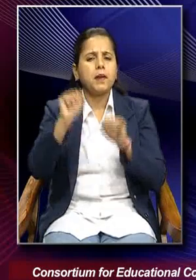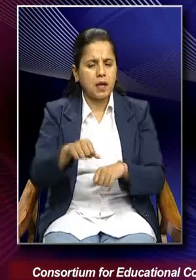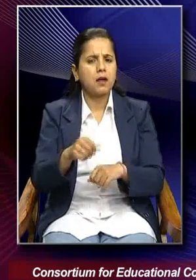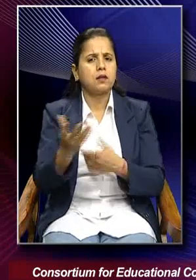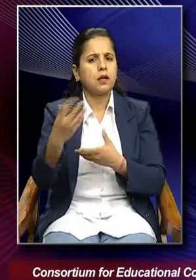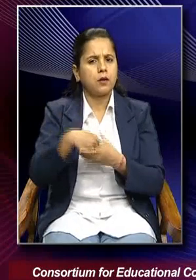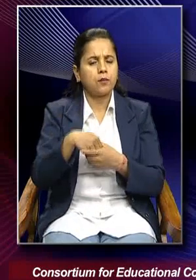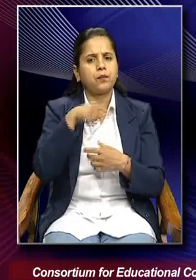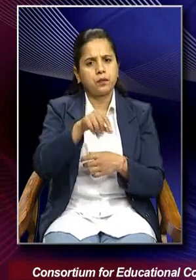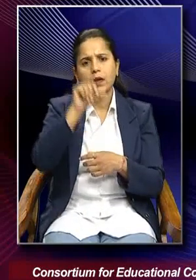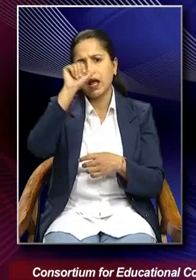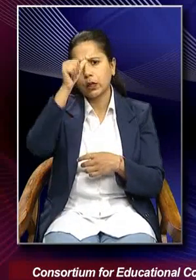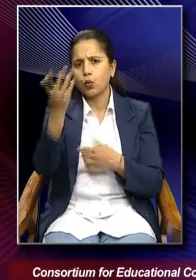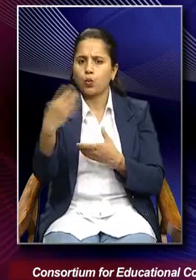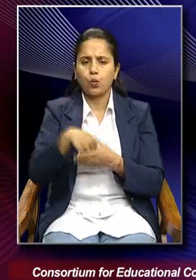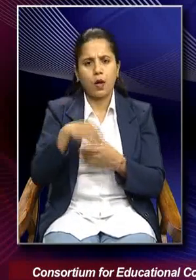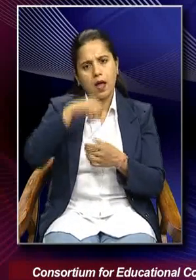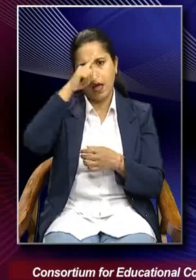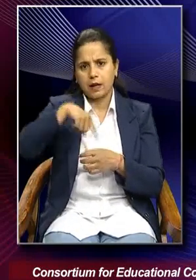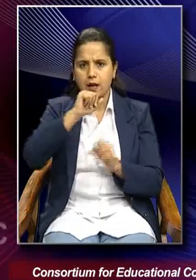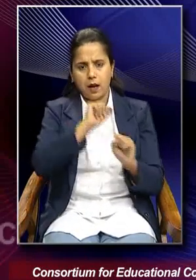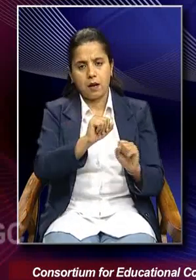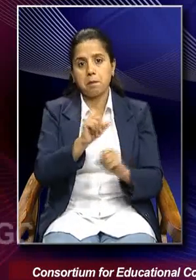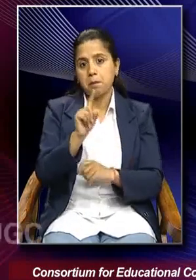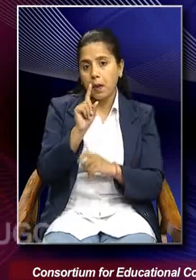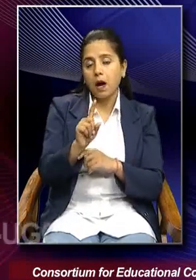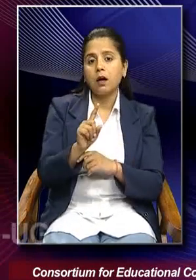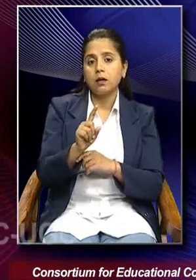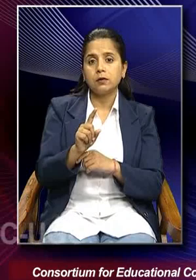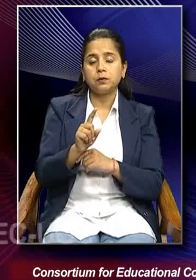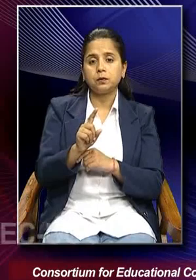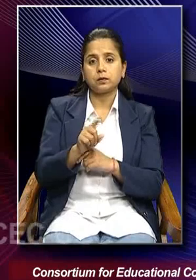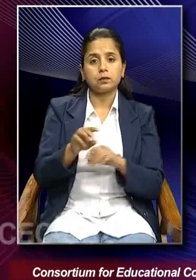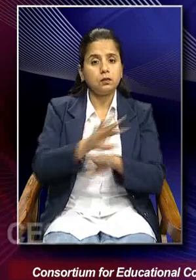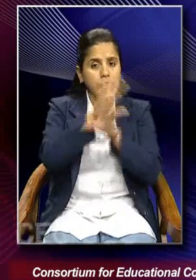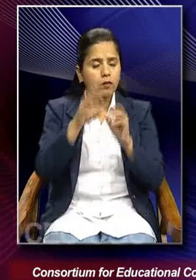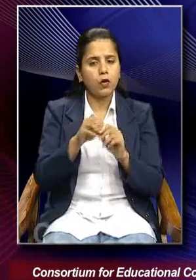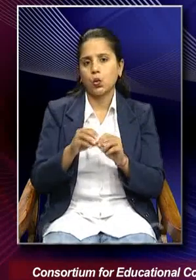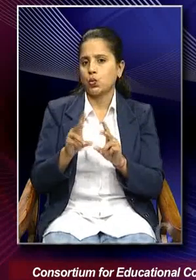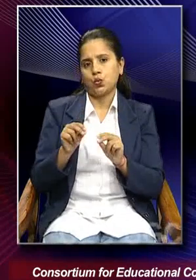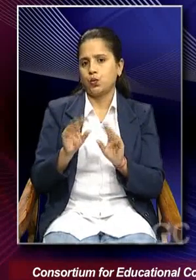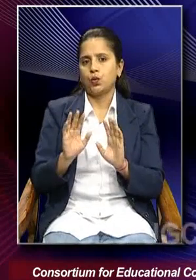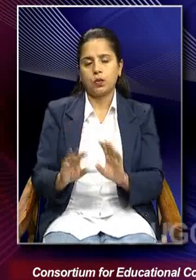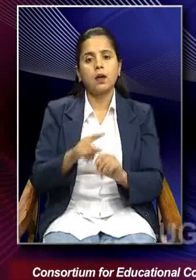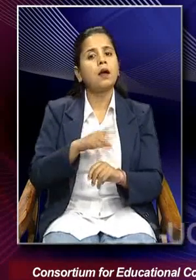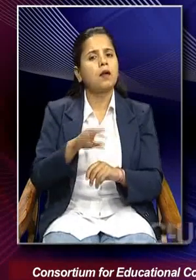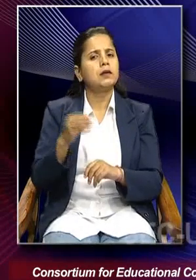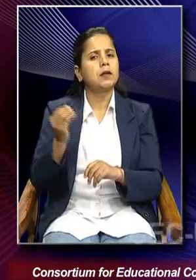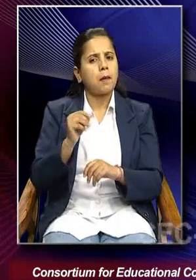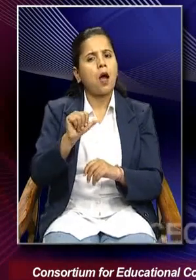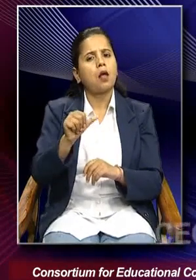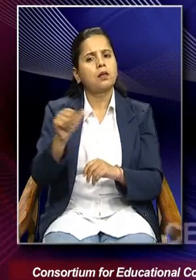includes Hindu philosophy, but it's not its entirety. It does include certain